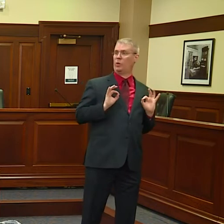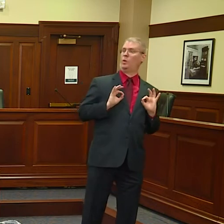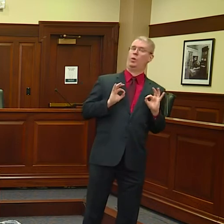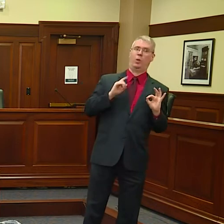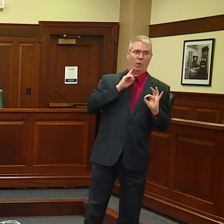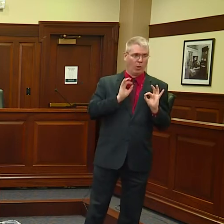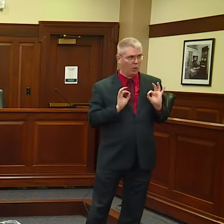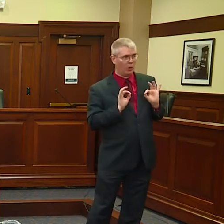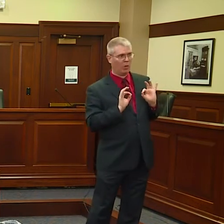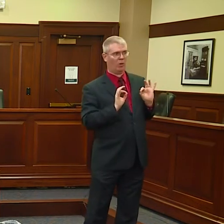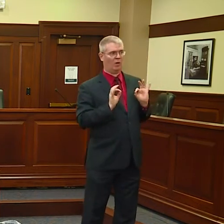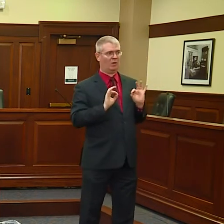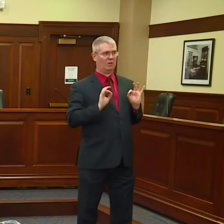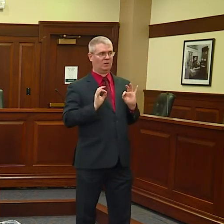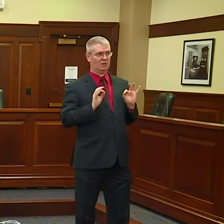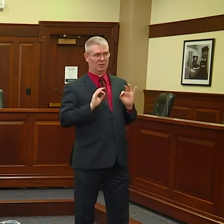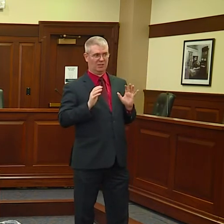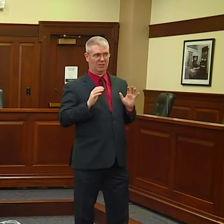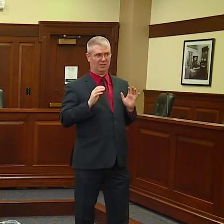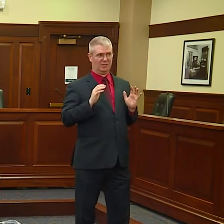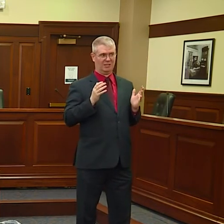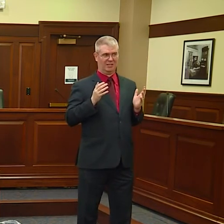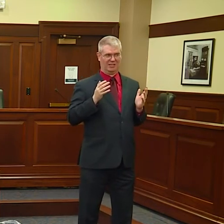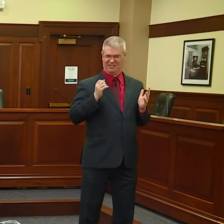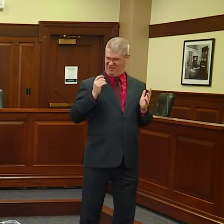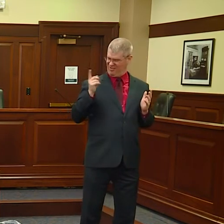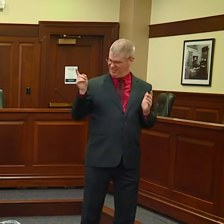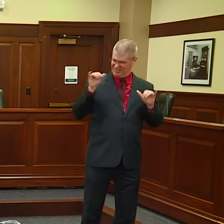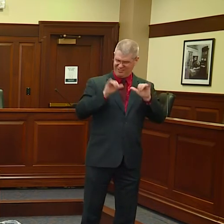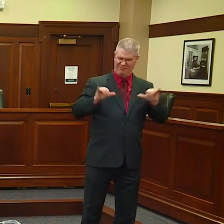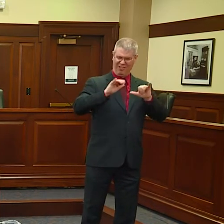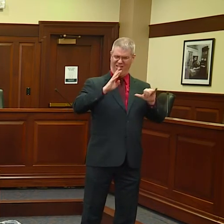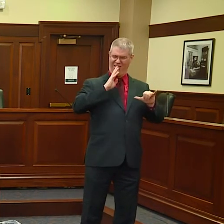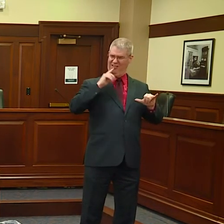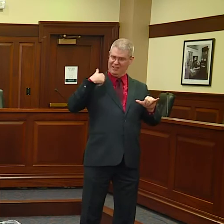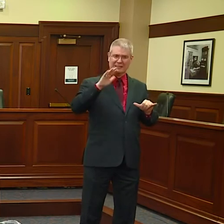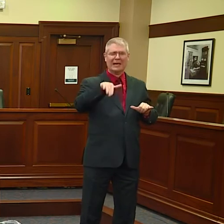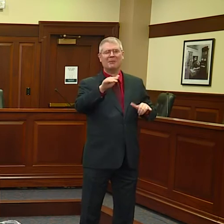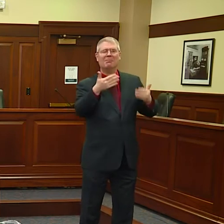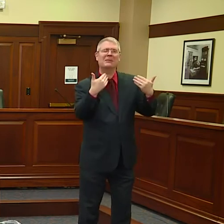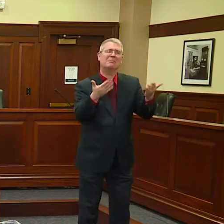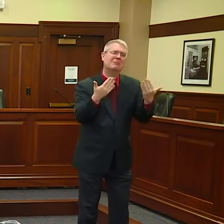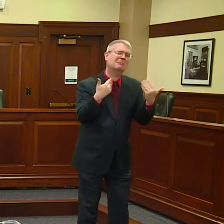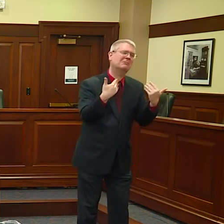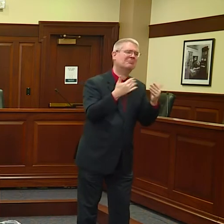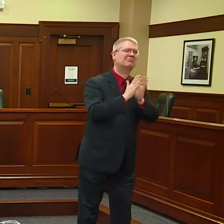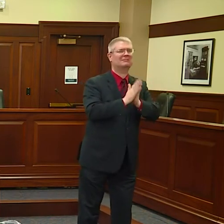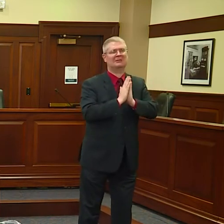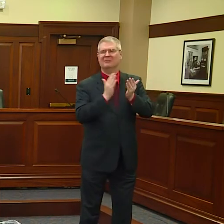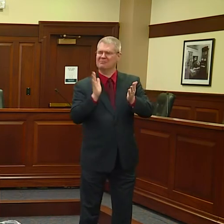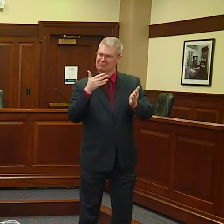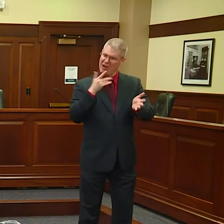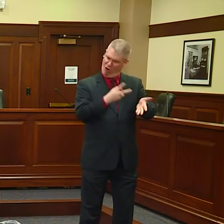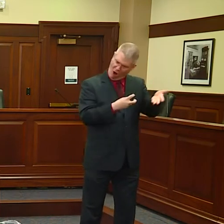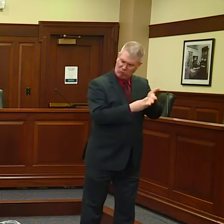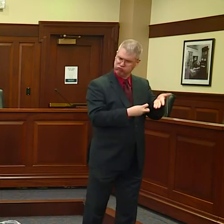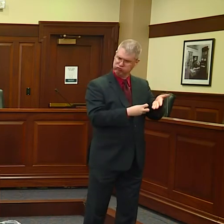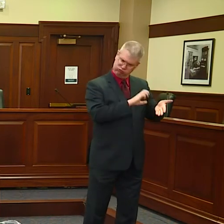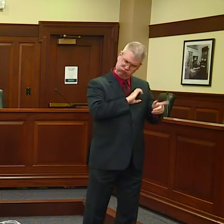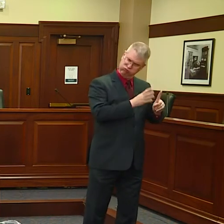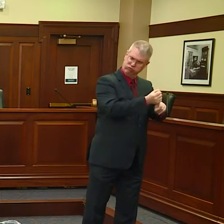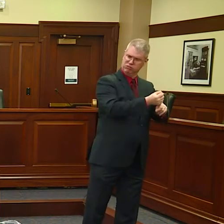just not working. Why are we not taking the logical step to try to clamp this down now that it's the worst that